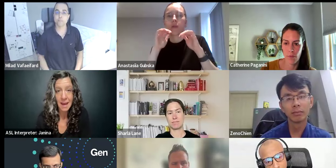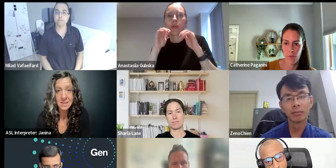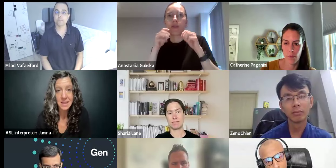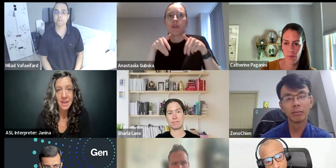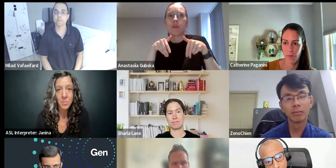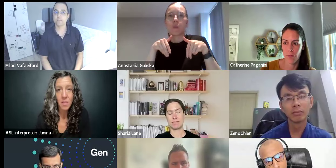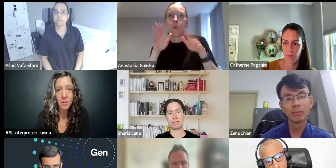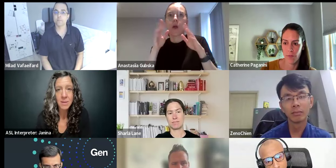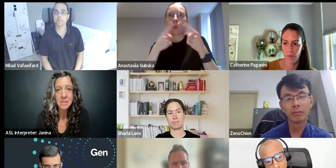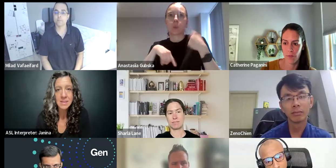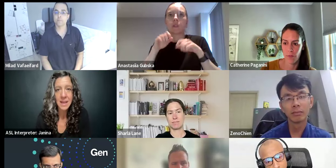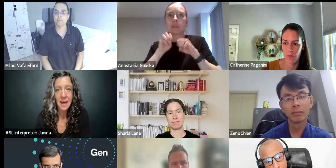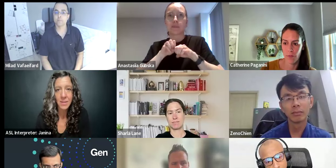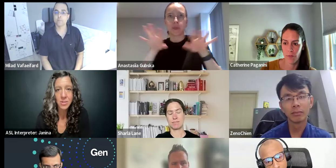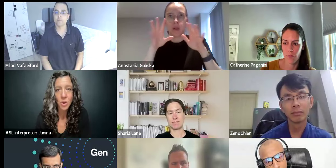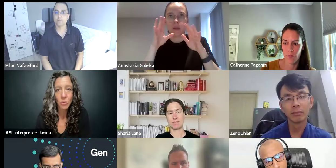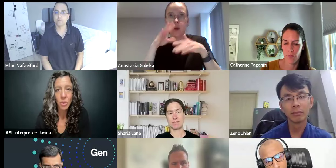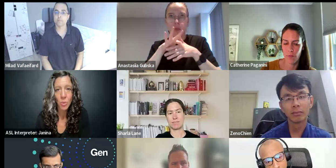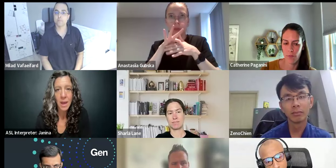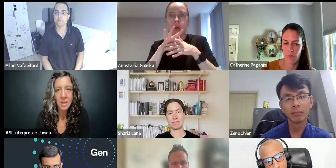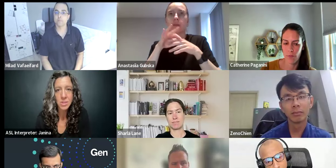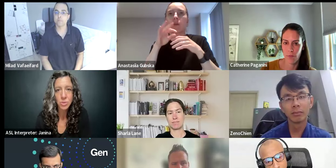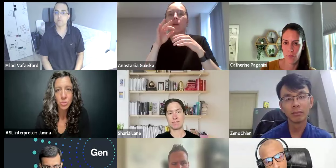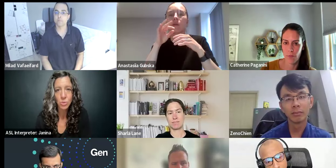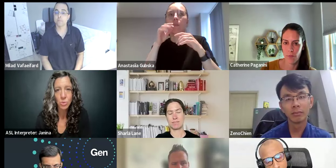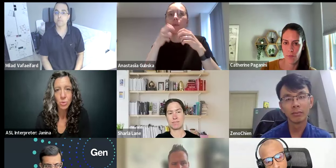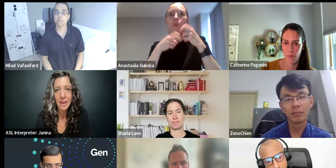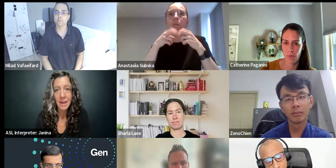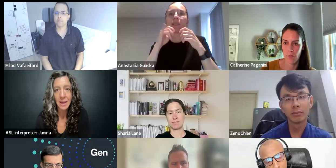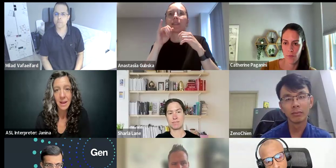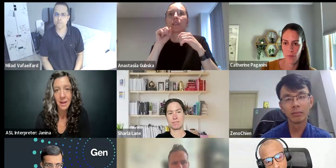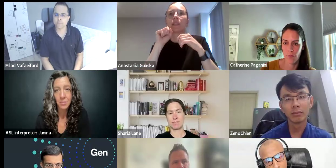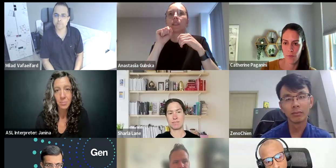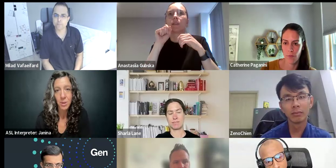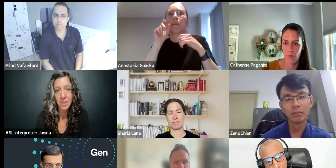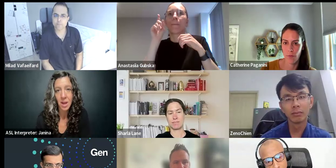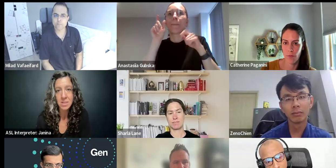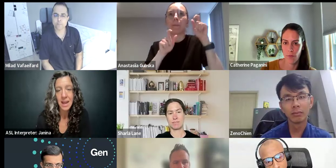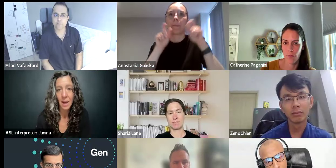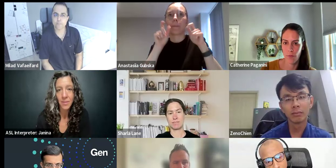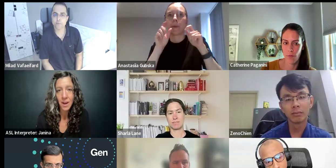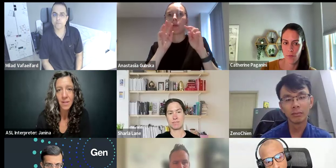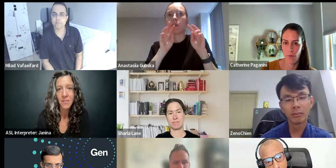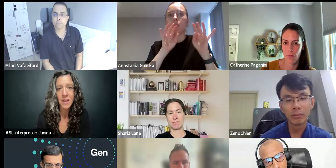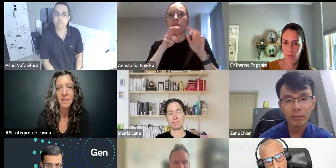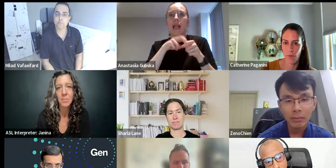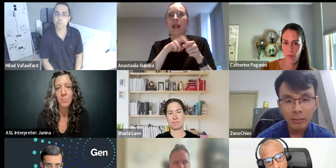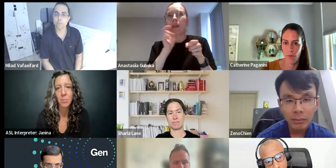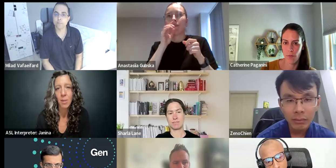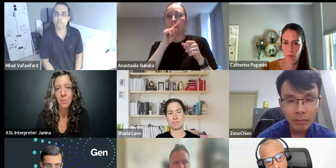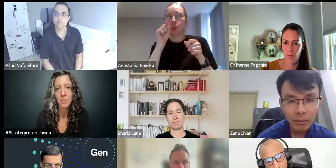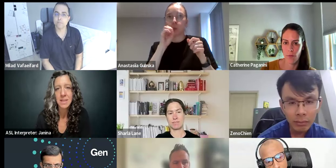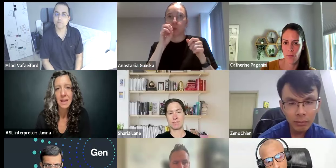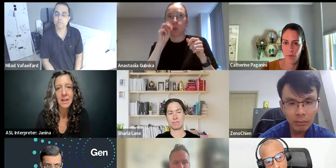presented in the past. The problem is that there's no real way to put the content out there. I feel